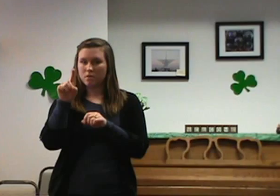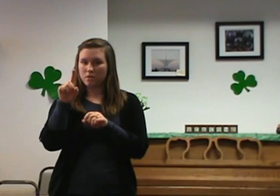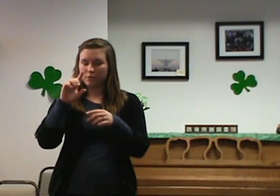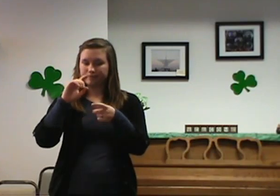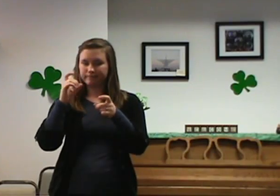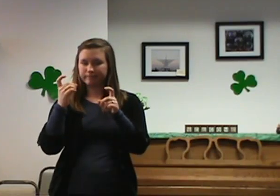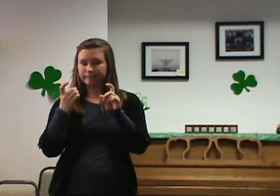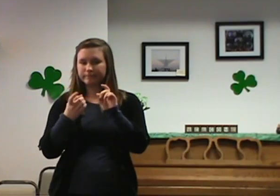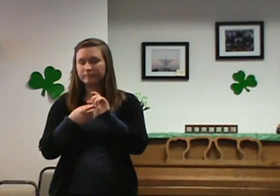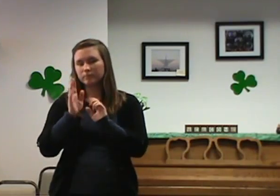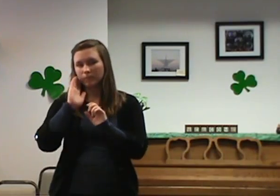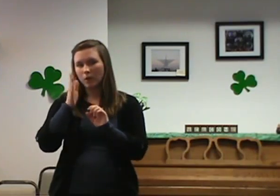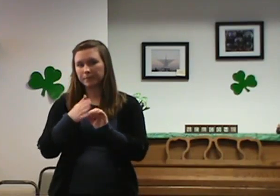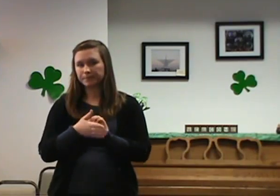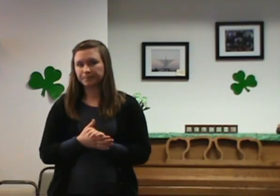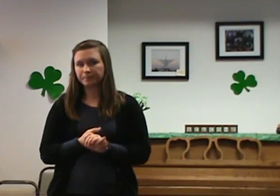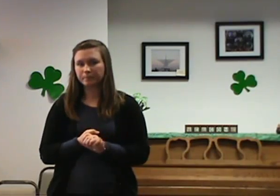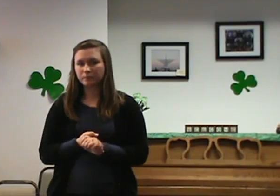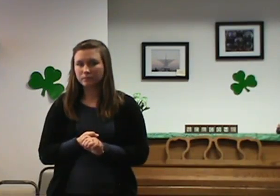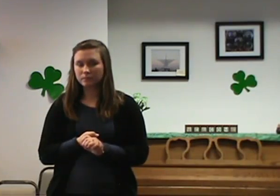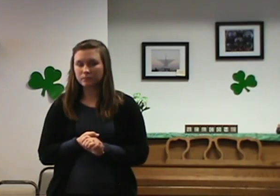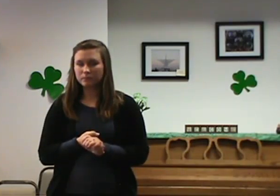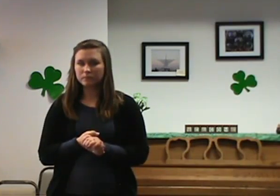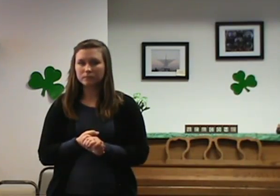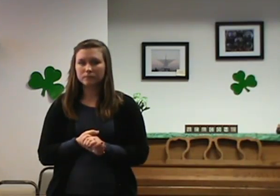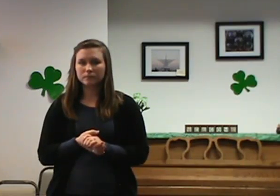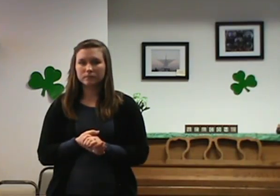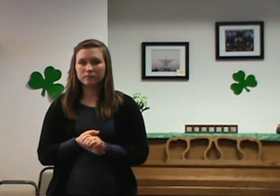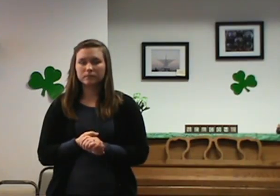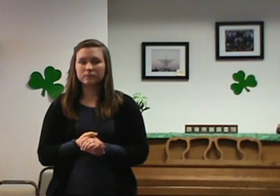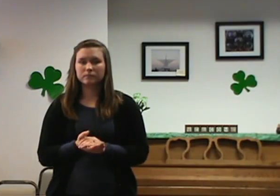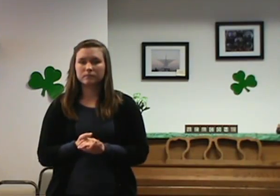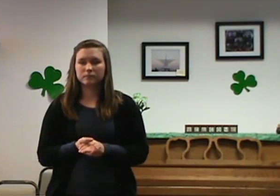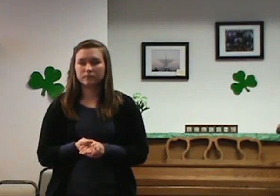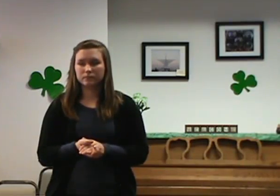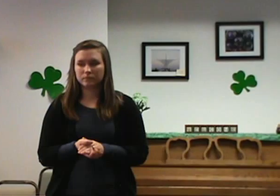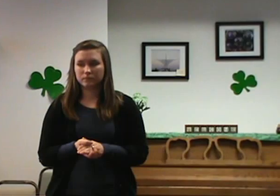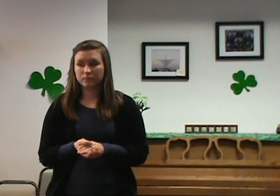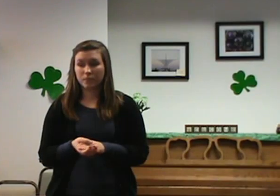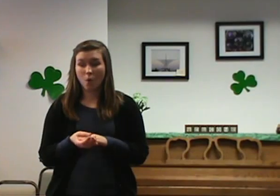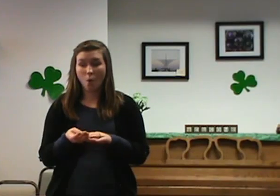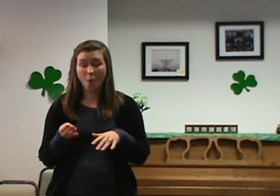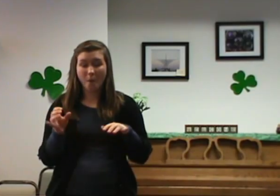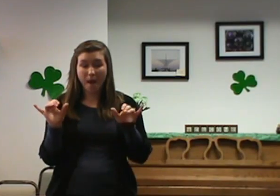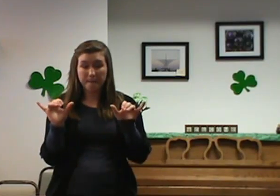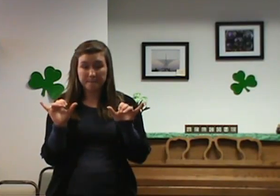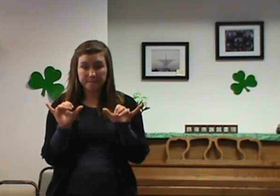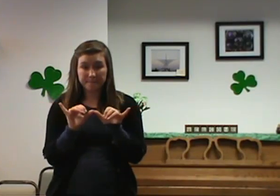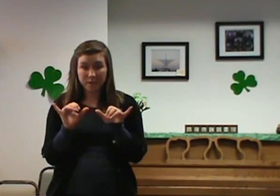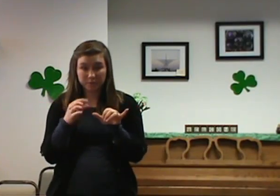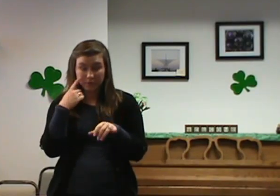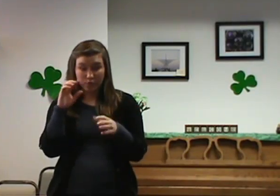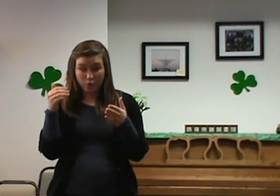around. Okay. The increments on this newer one and the new one that's coming out on this one